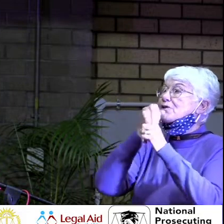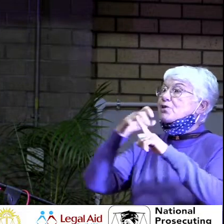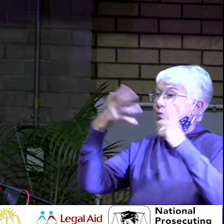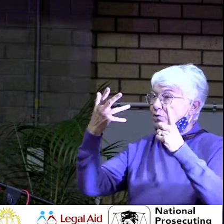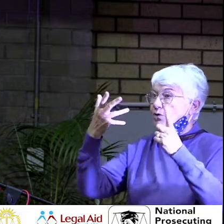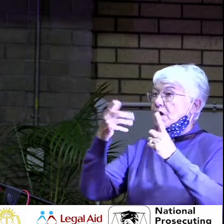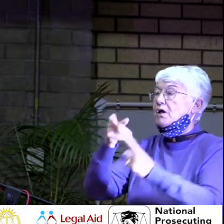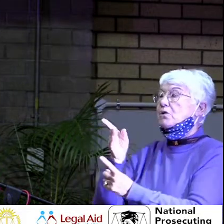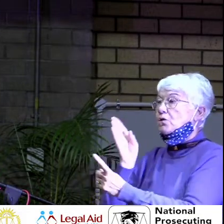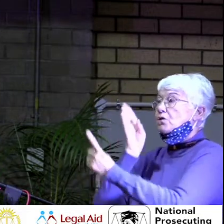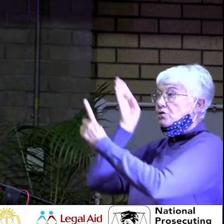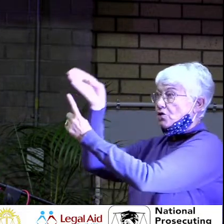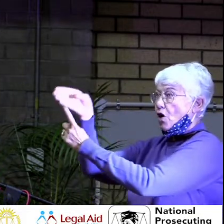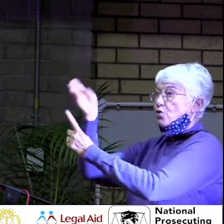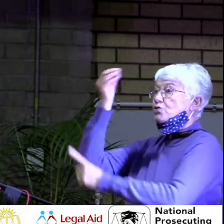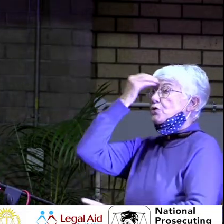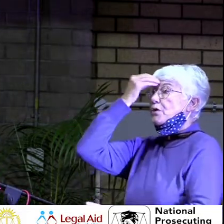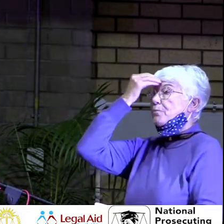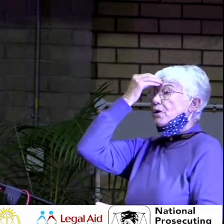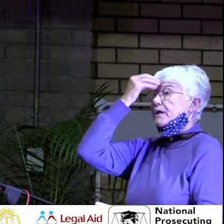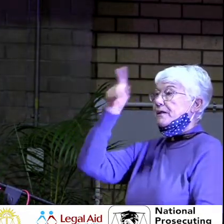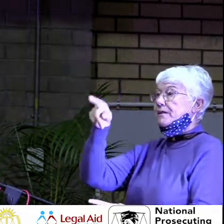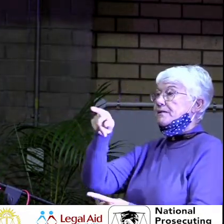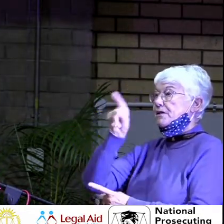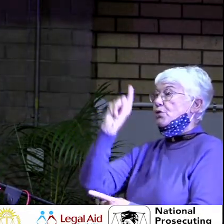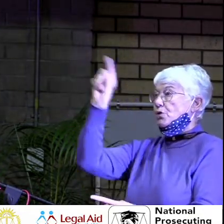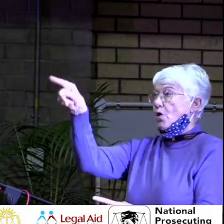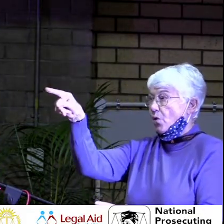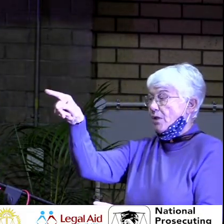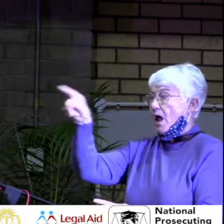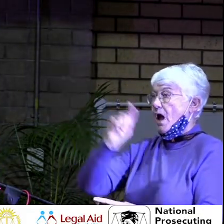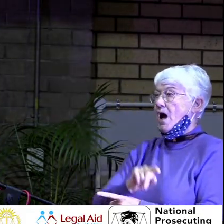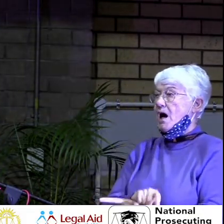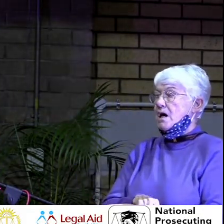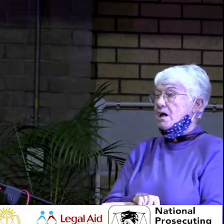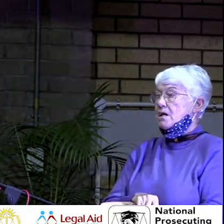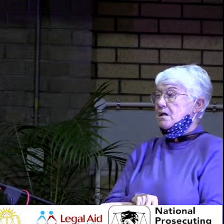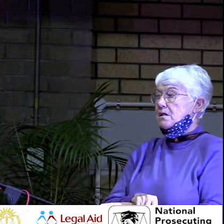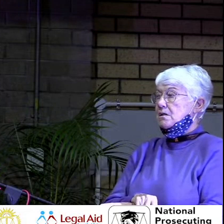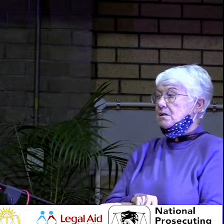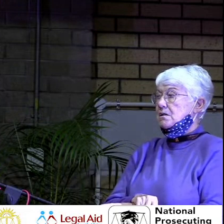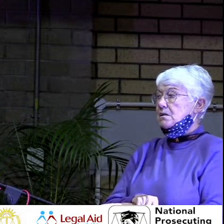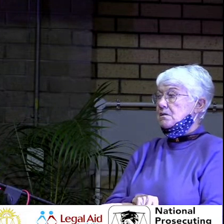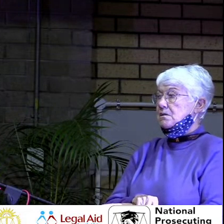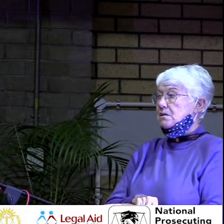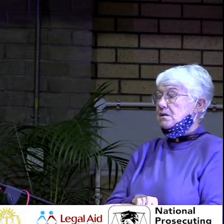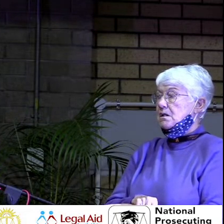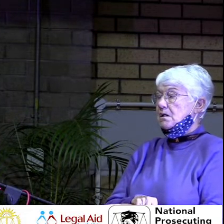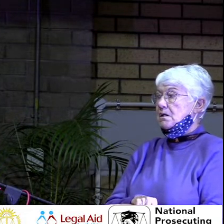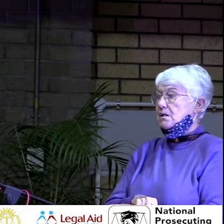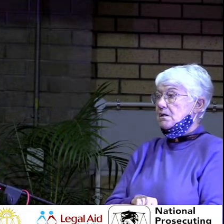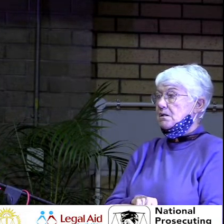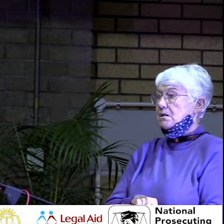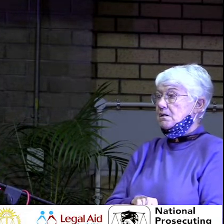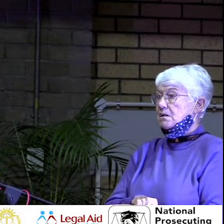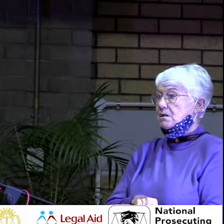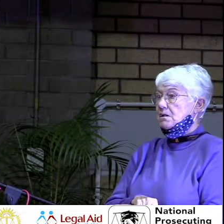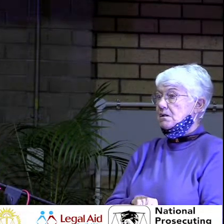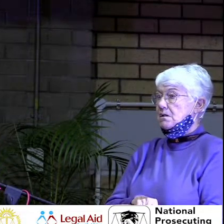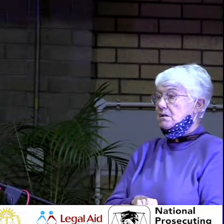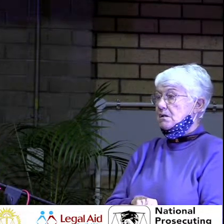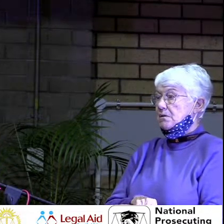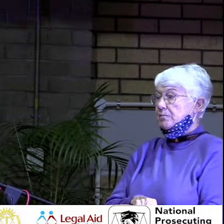Service. It's always the first call, and the victim or the survivor, which we also refer